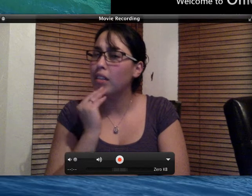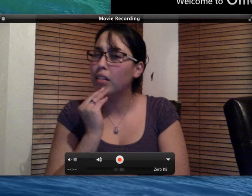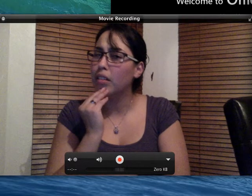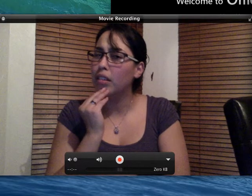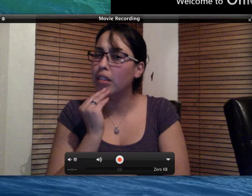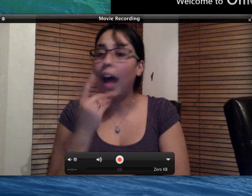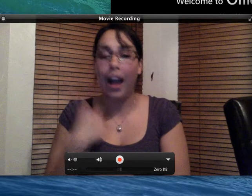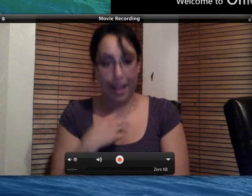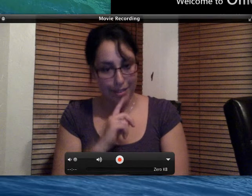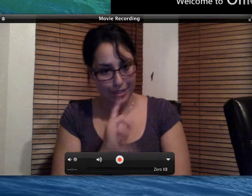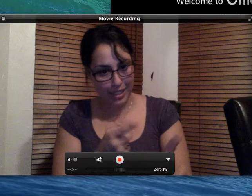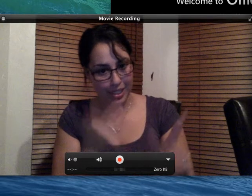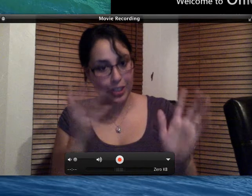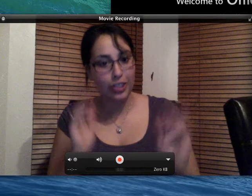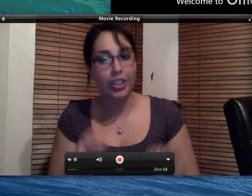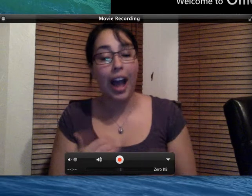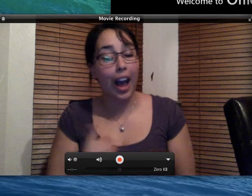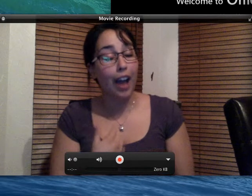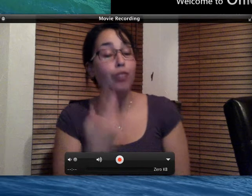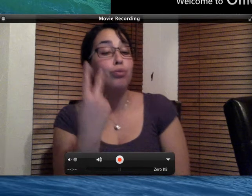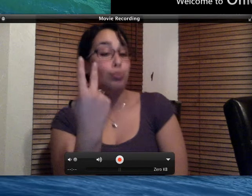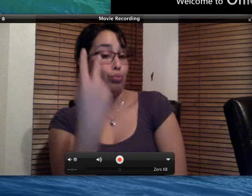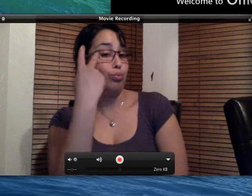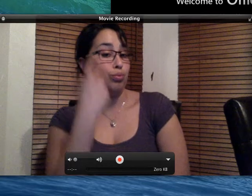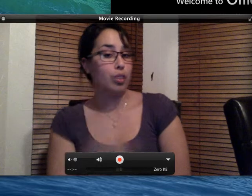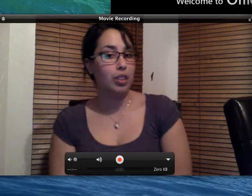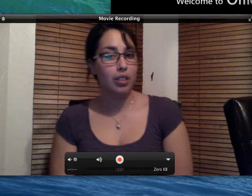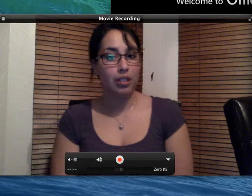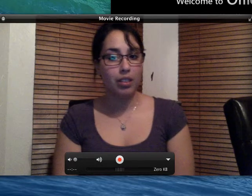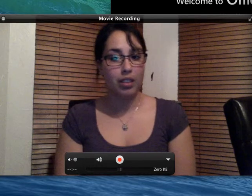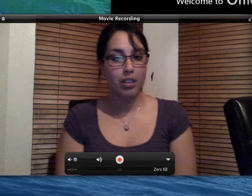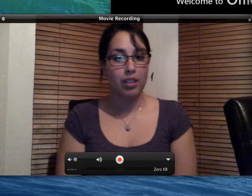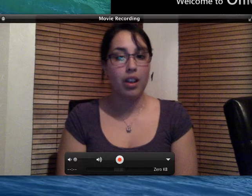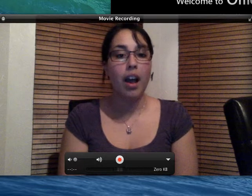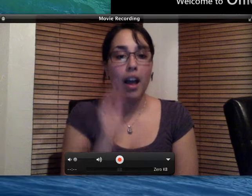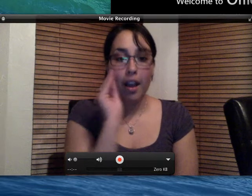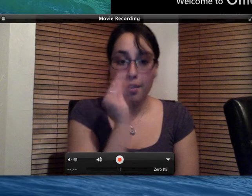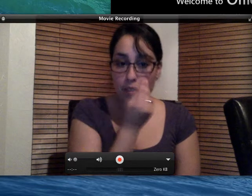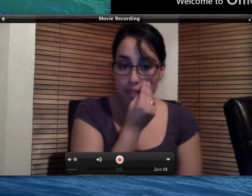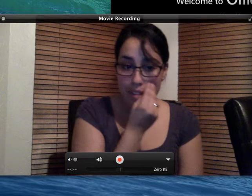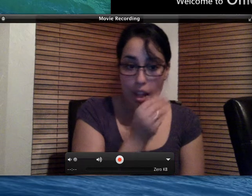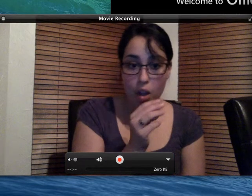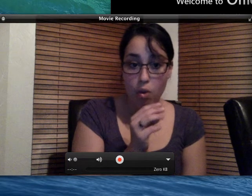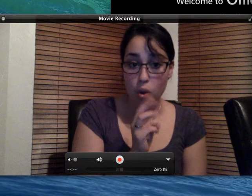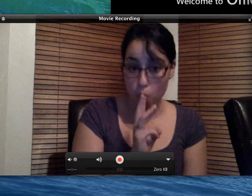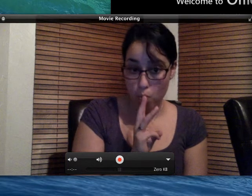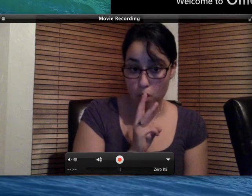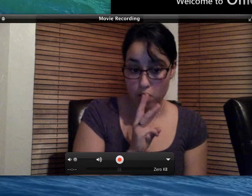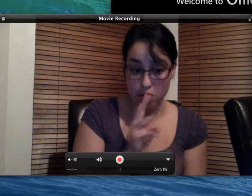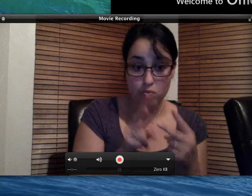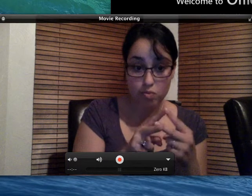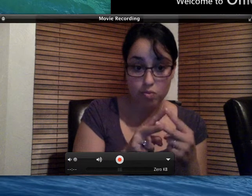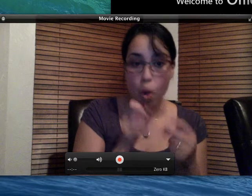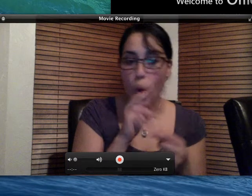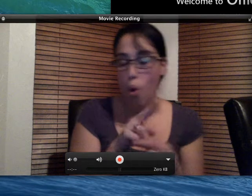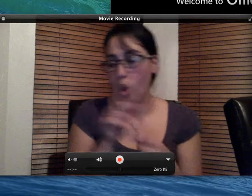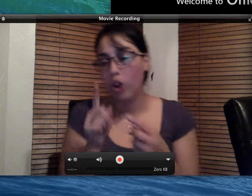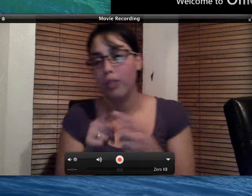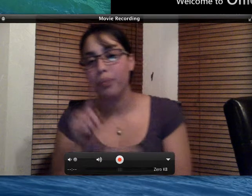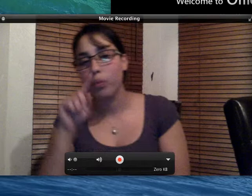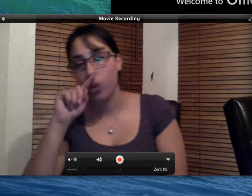I have an answer for you. I have 2 answers. You can use flour and water or cornstarch and water. I actually found 3